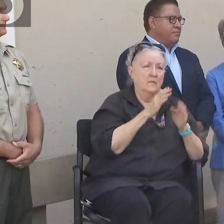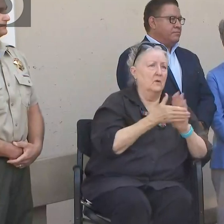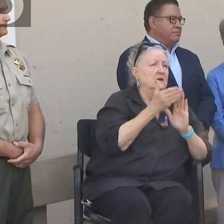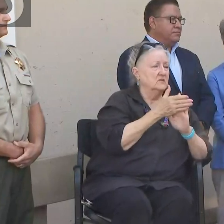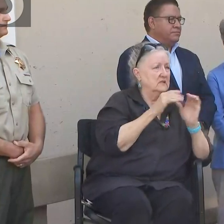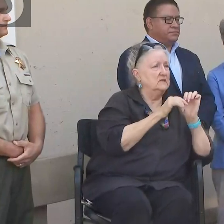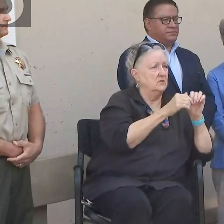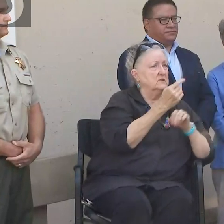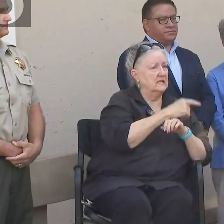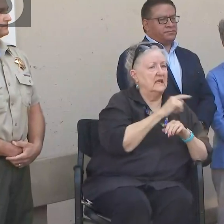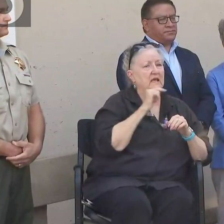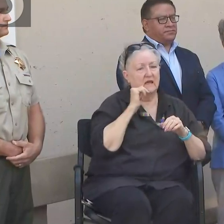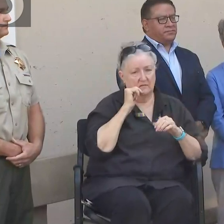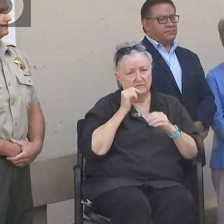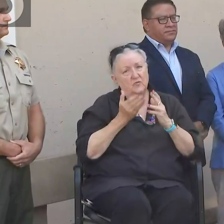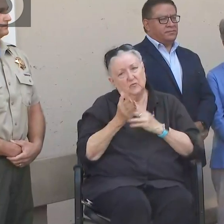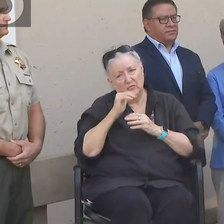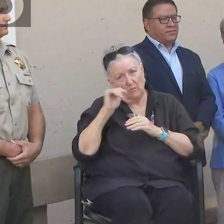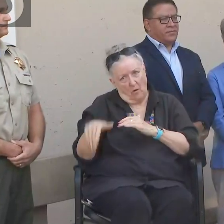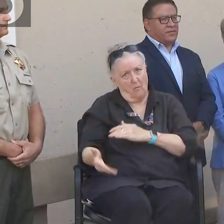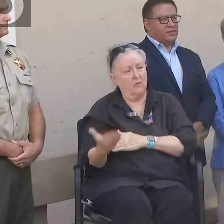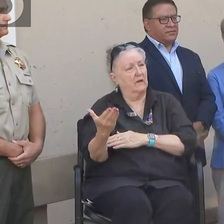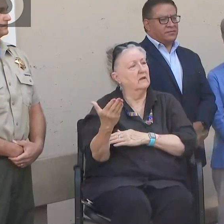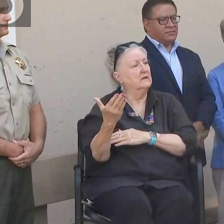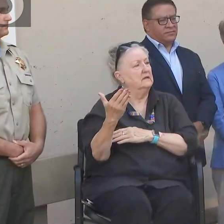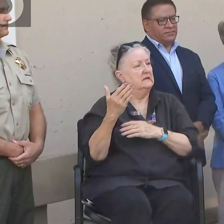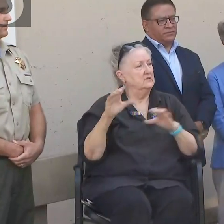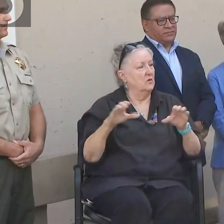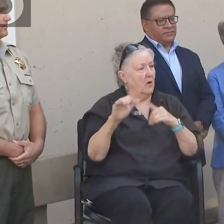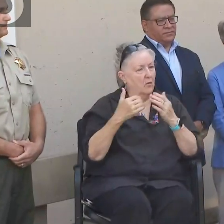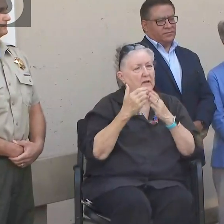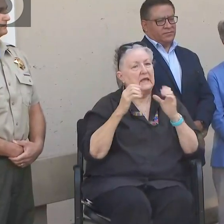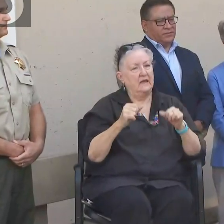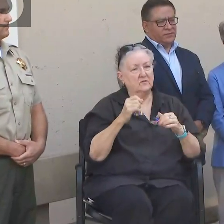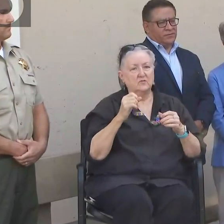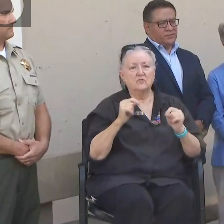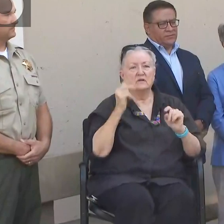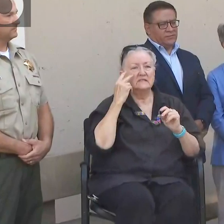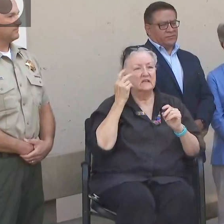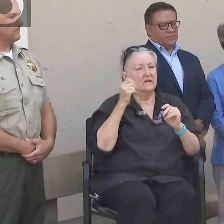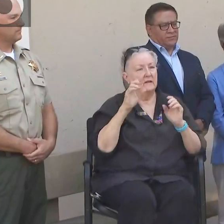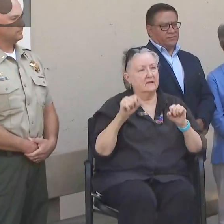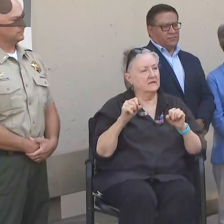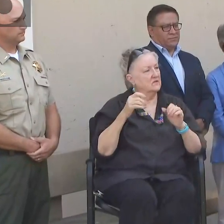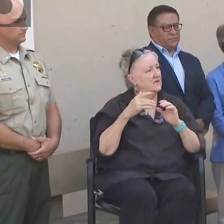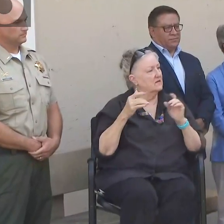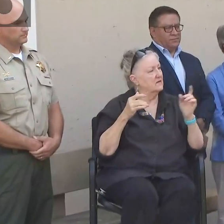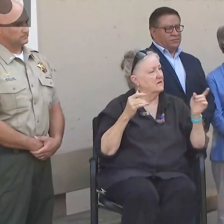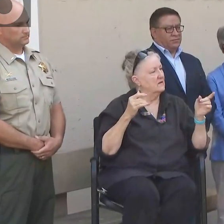morning, doing everything that we can to try to see if anyone could have survived this.